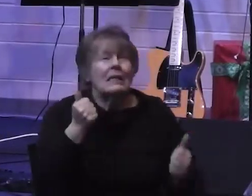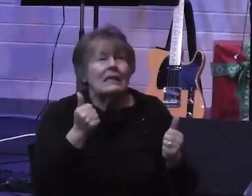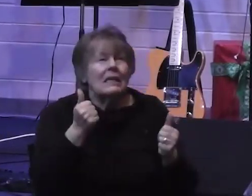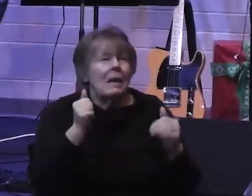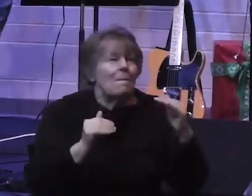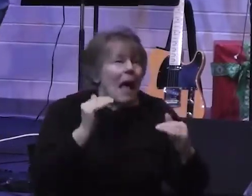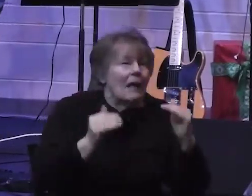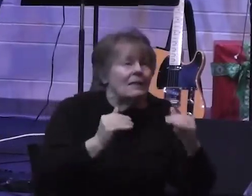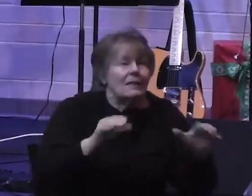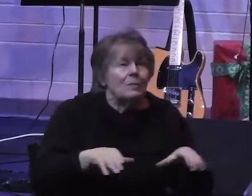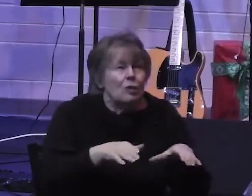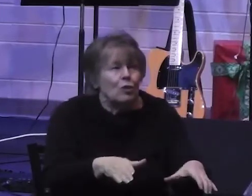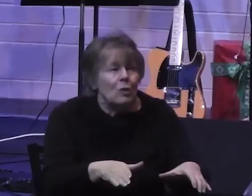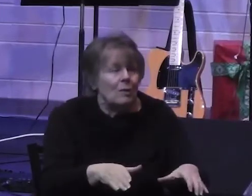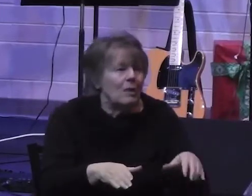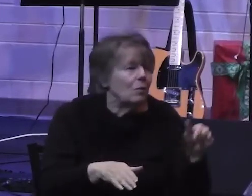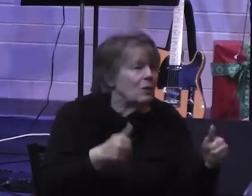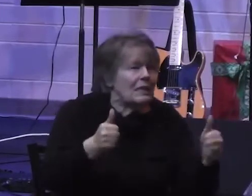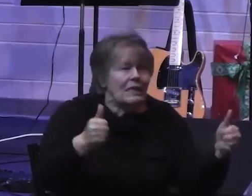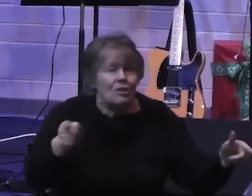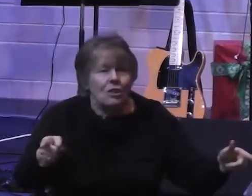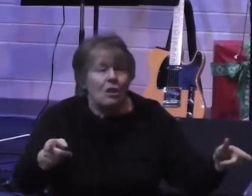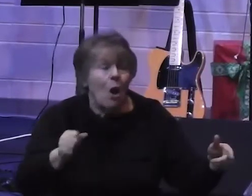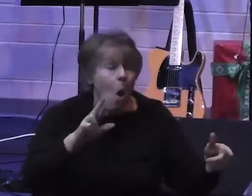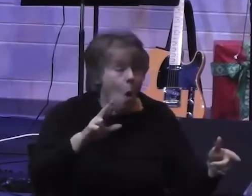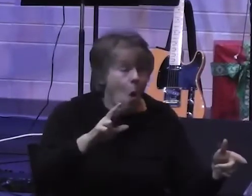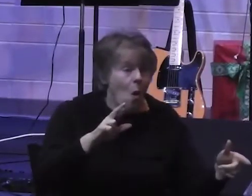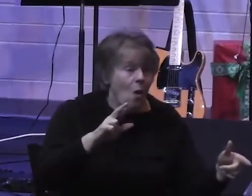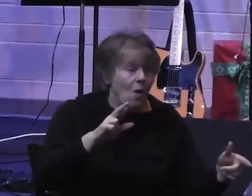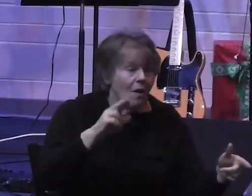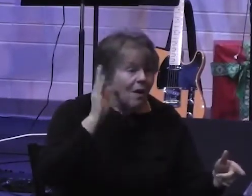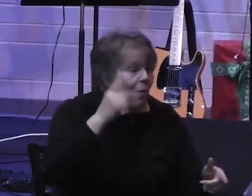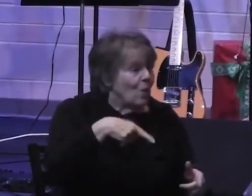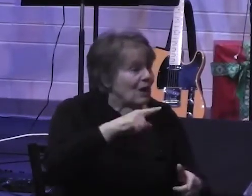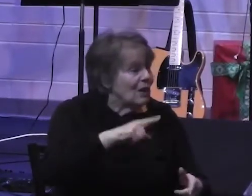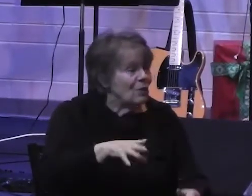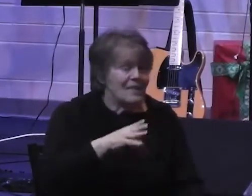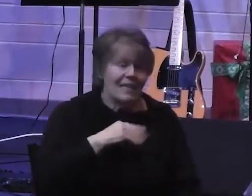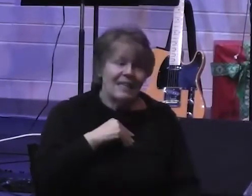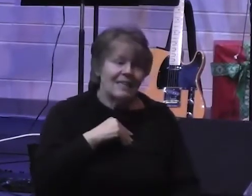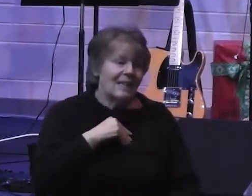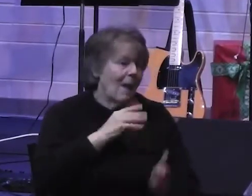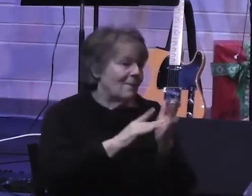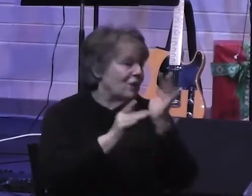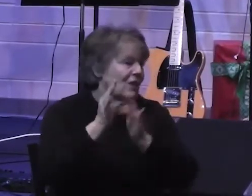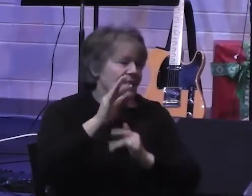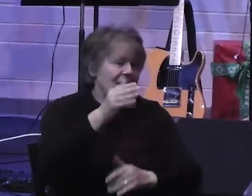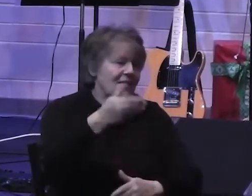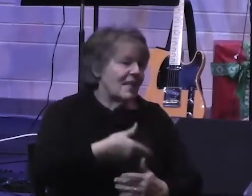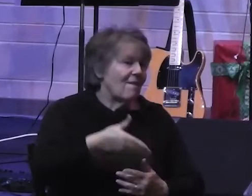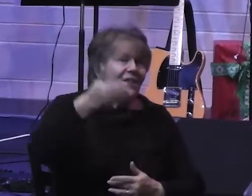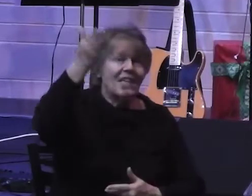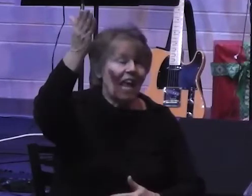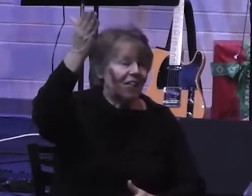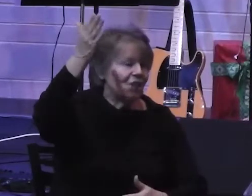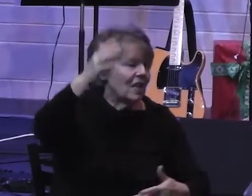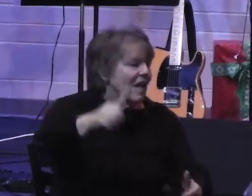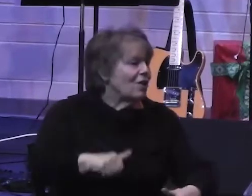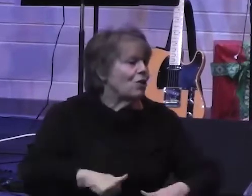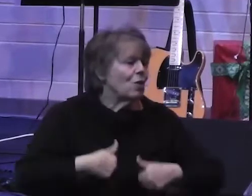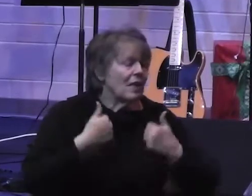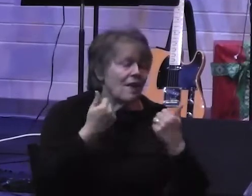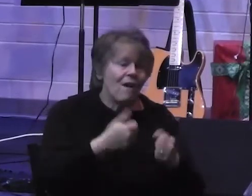at the same time? Or are you going to accept Jesus' invitation to live a fully